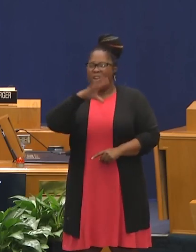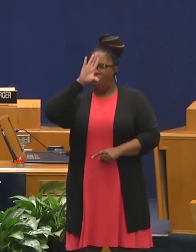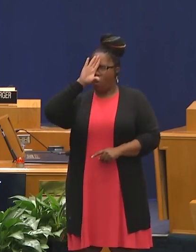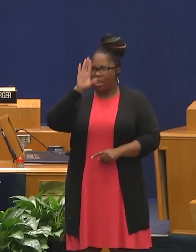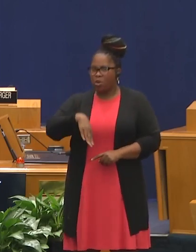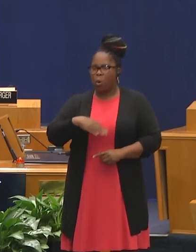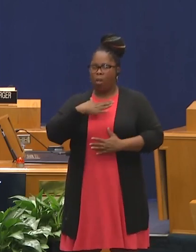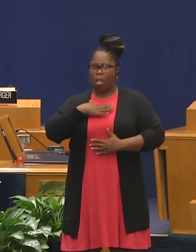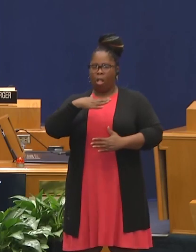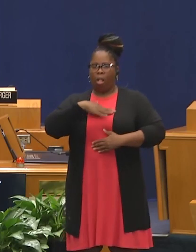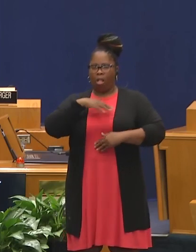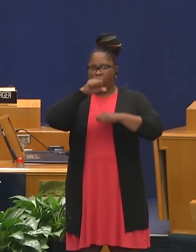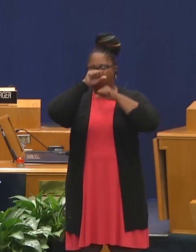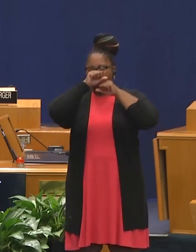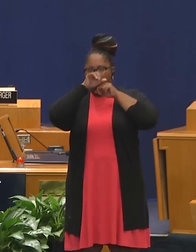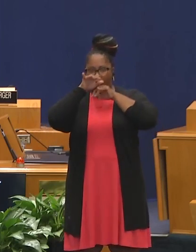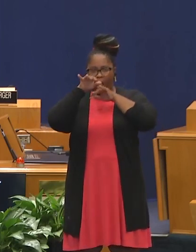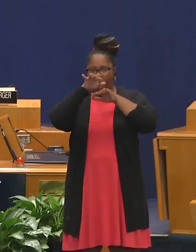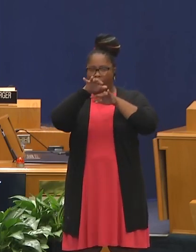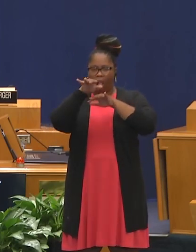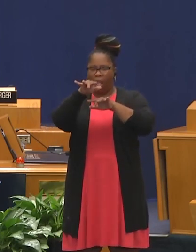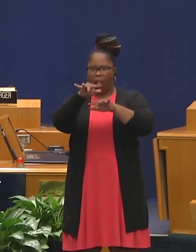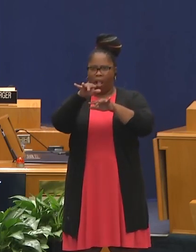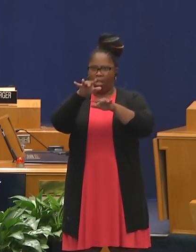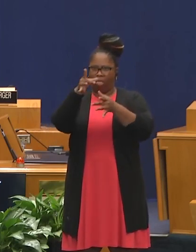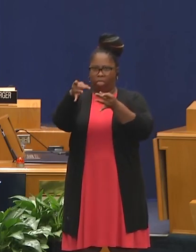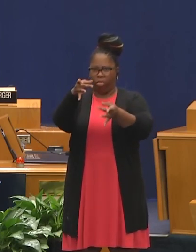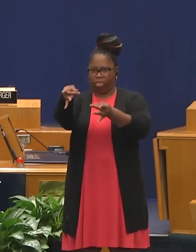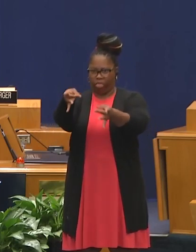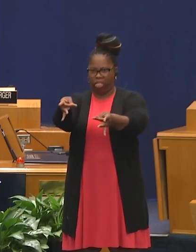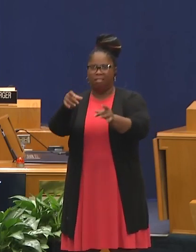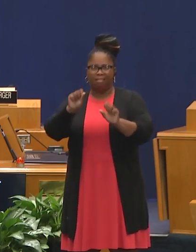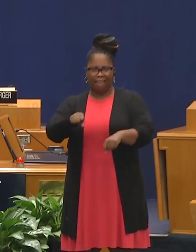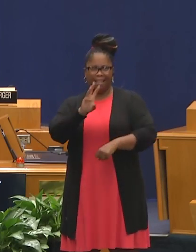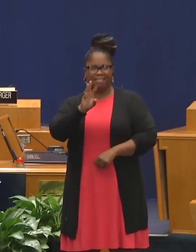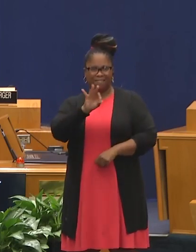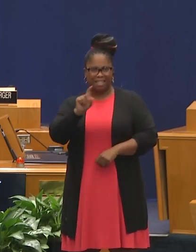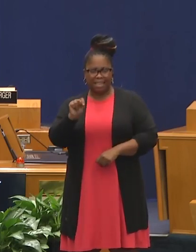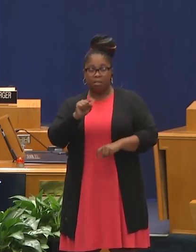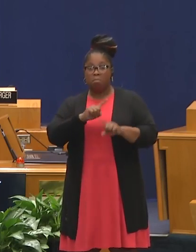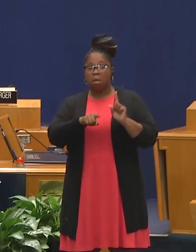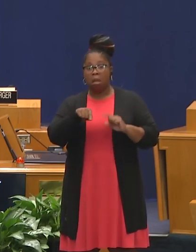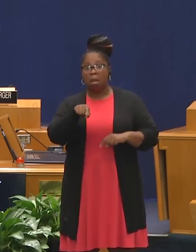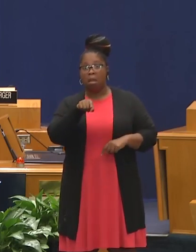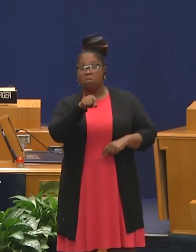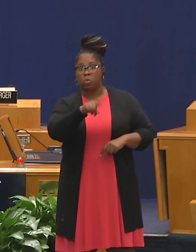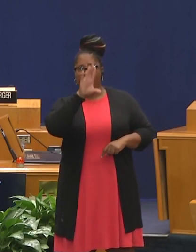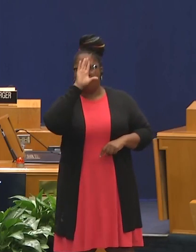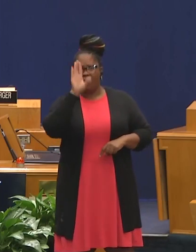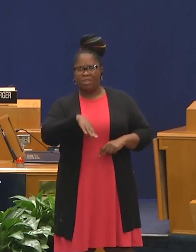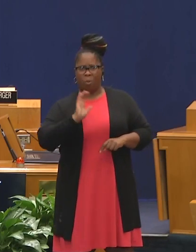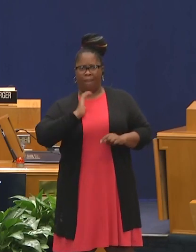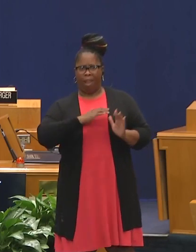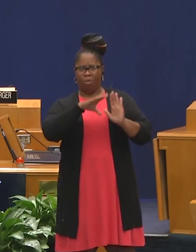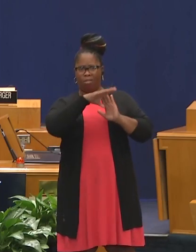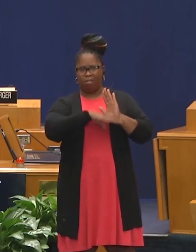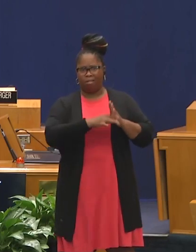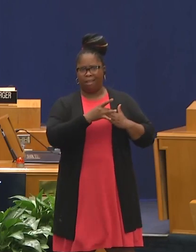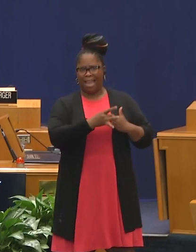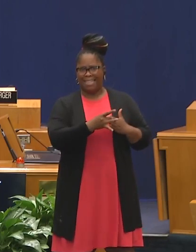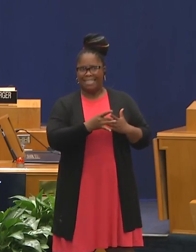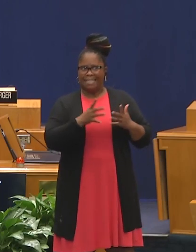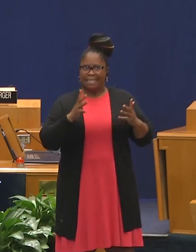are easily able to be transmitted. But as you note, our guidance is just that, and it really says, you know,